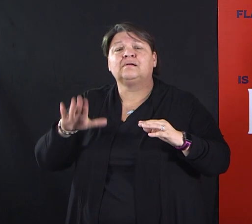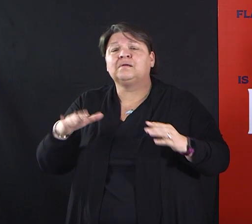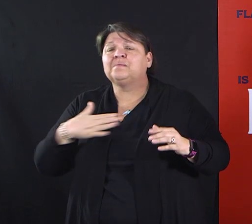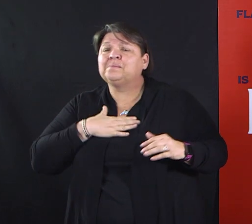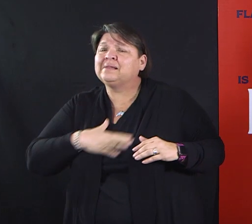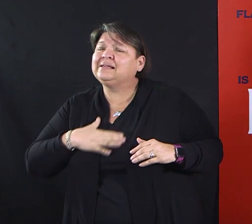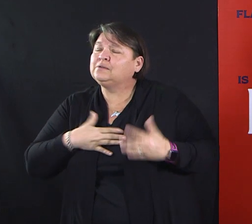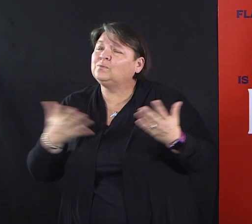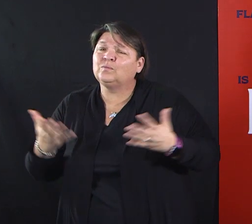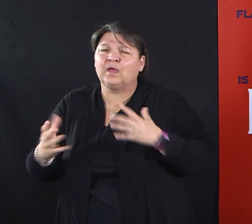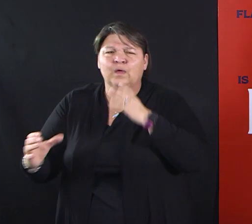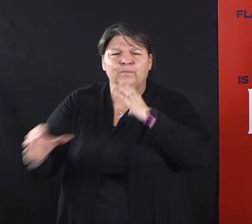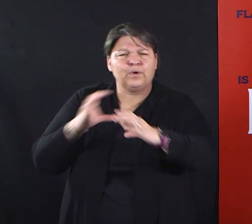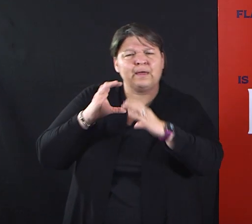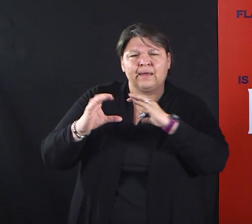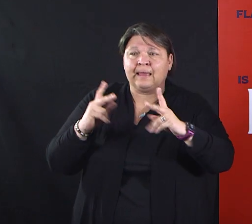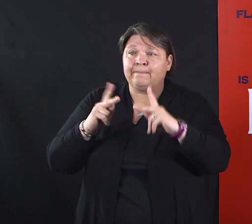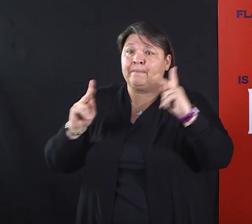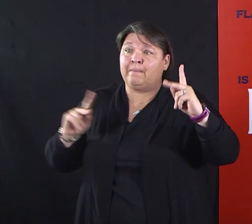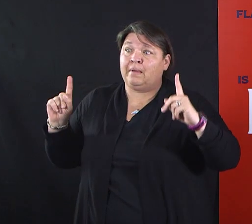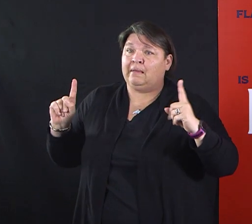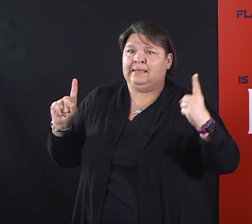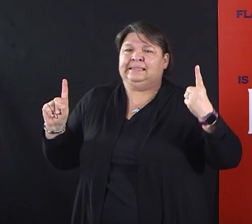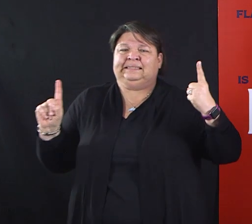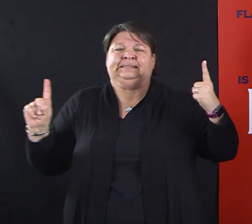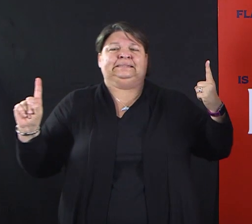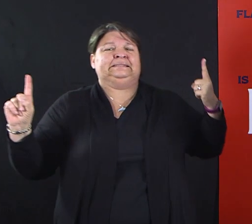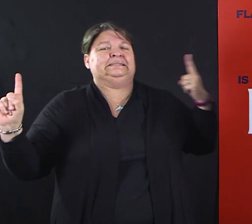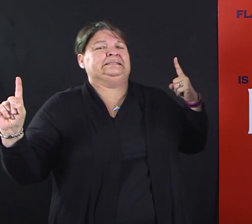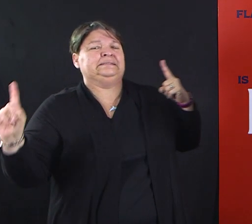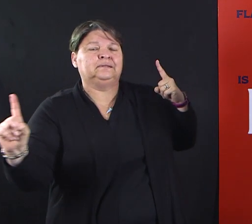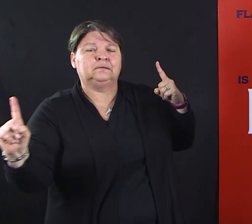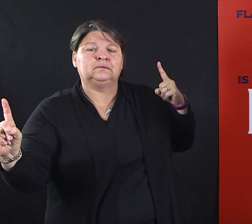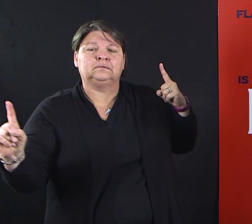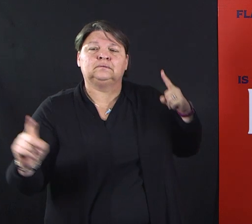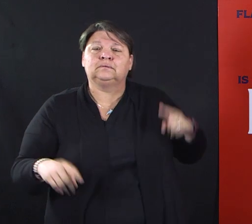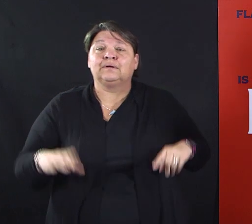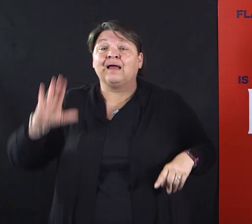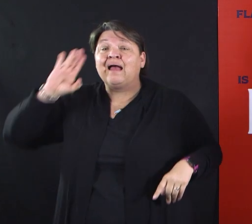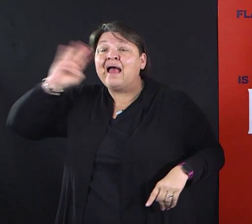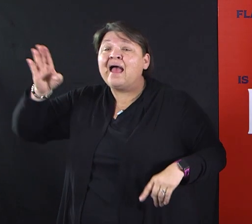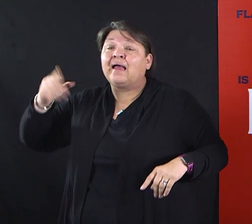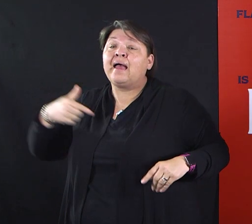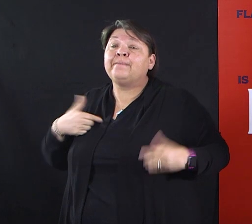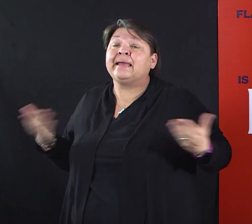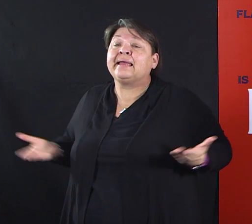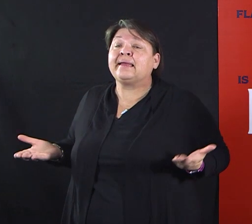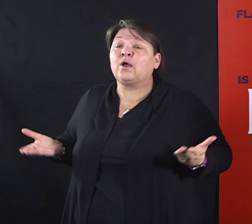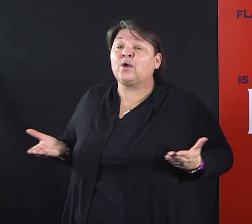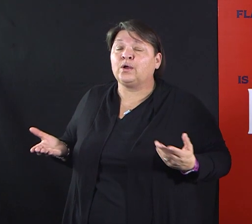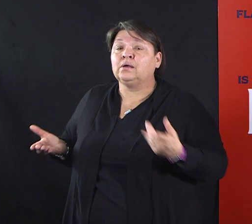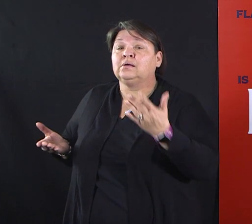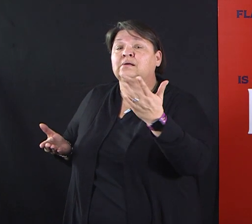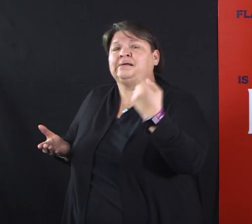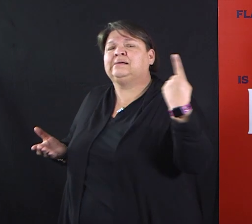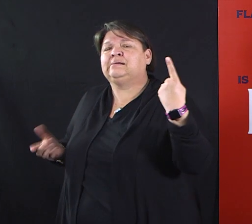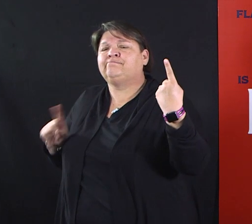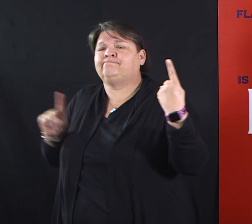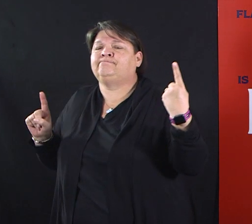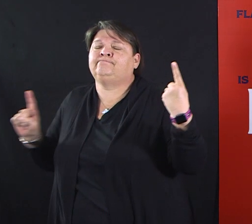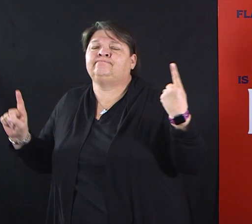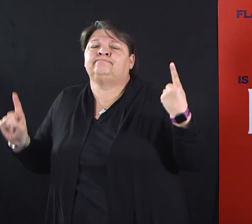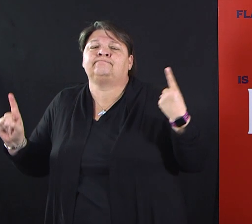social isolation and make sure that you don't have an unnecessary community spread of the virus. When running or walking, make sure that